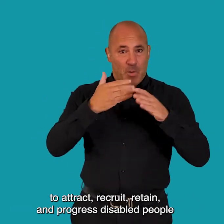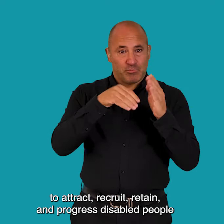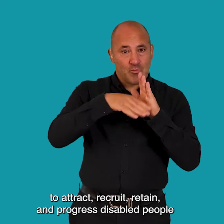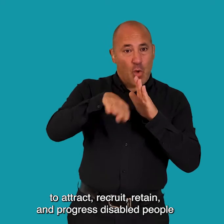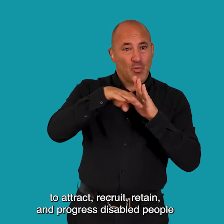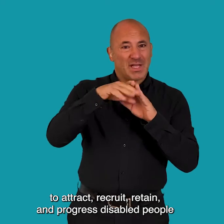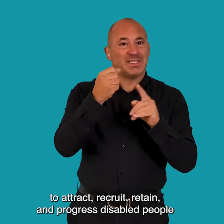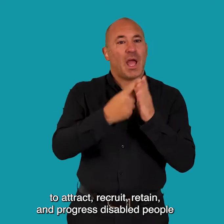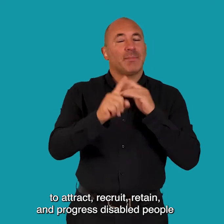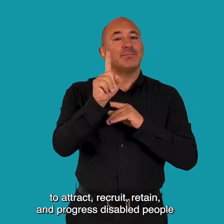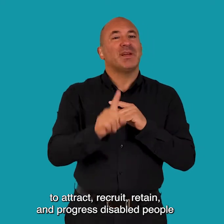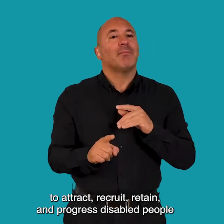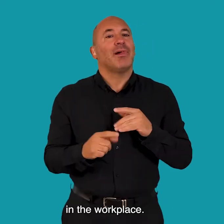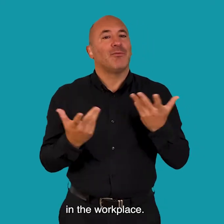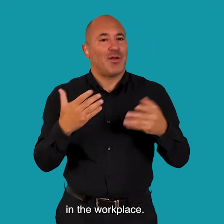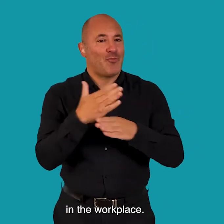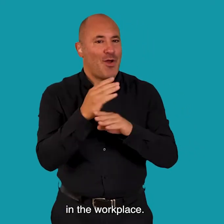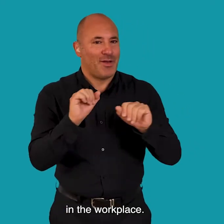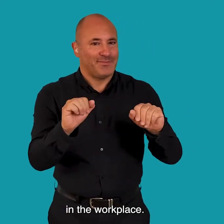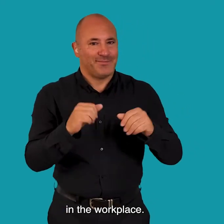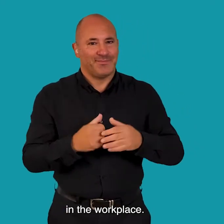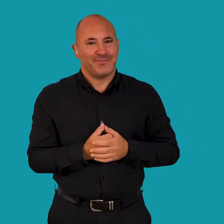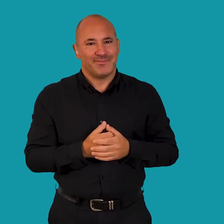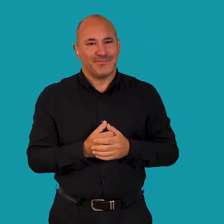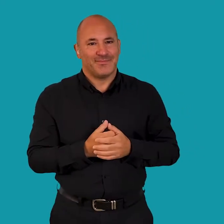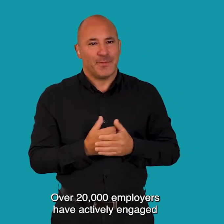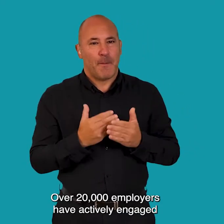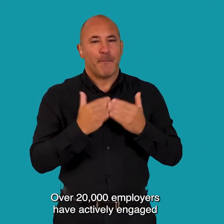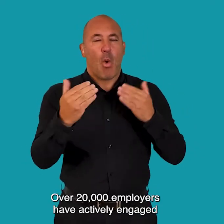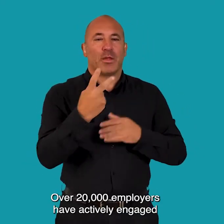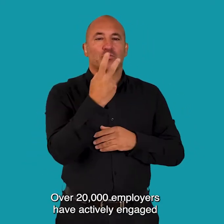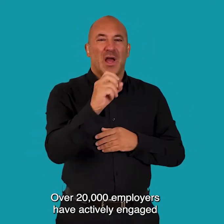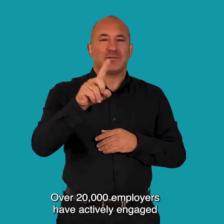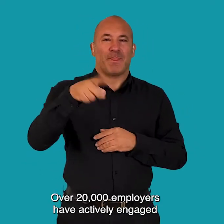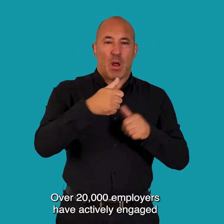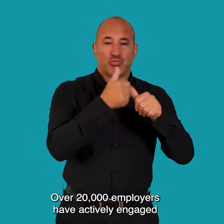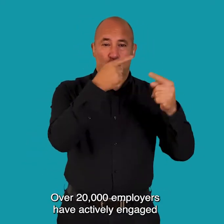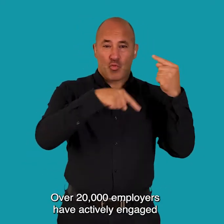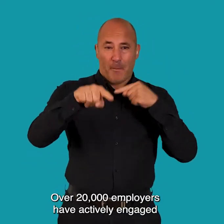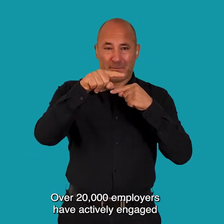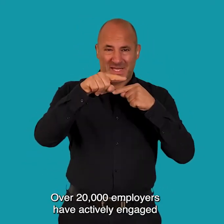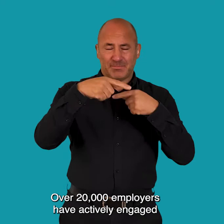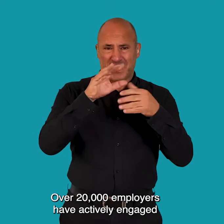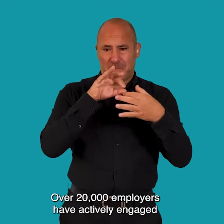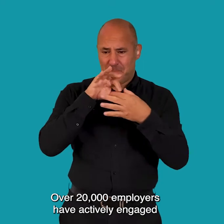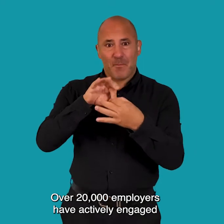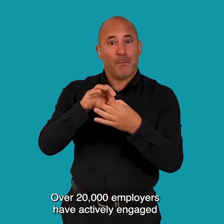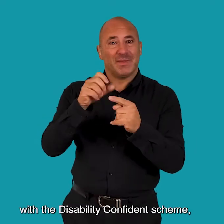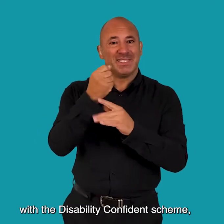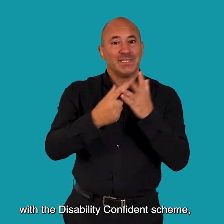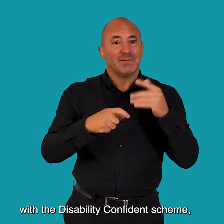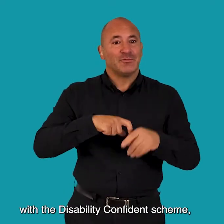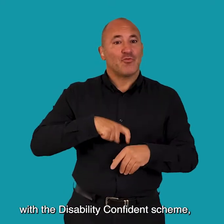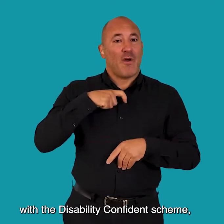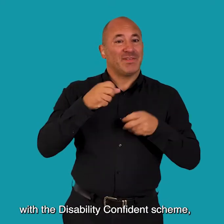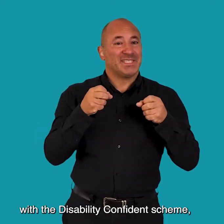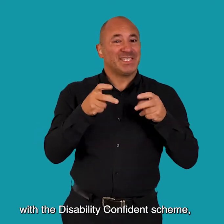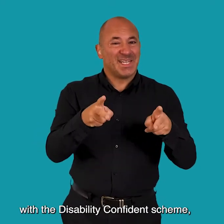progress disabled people in the workplace. Over 20,000 employers have actively engaged with the Disability Confident